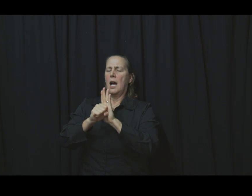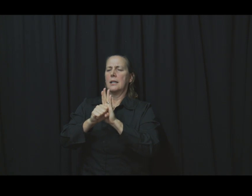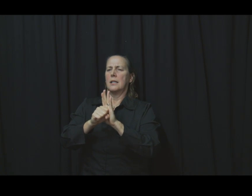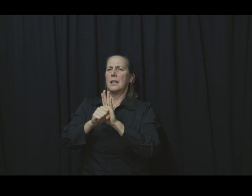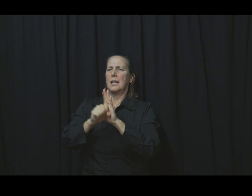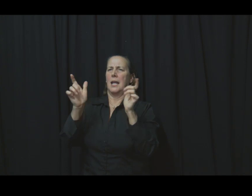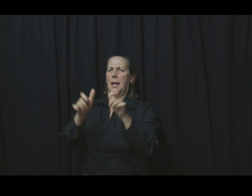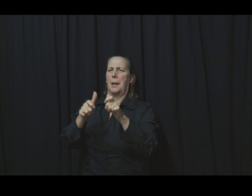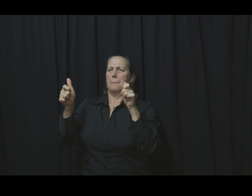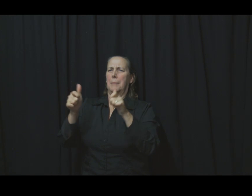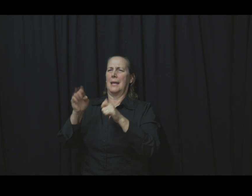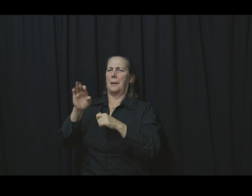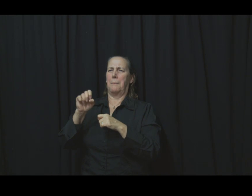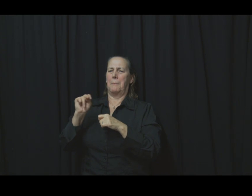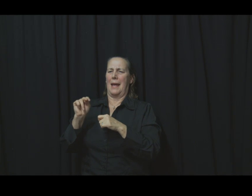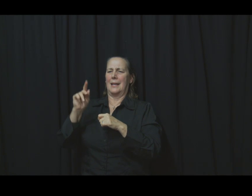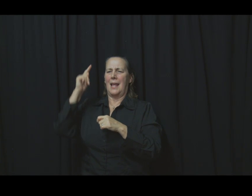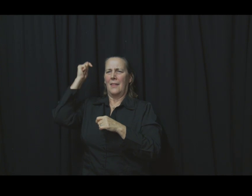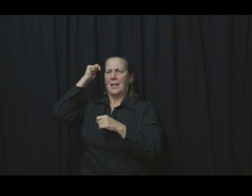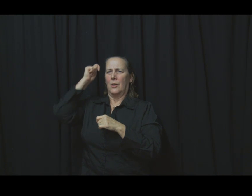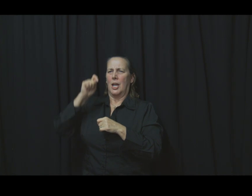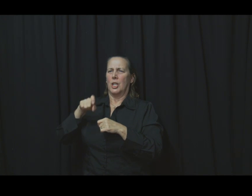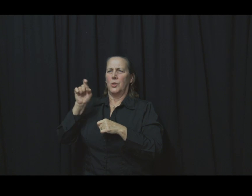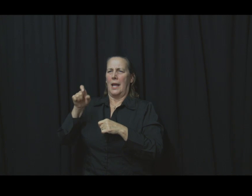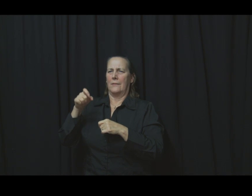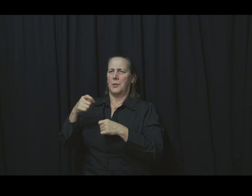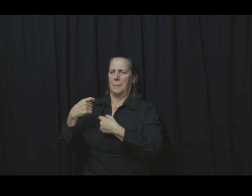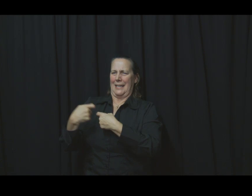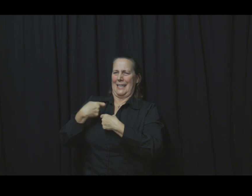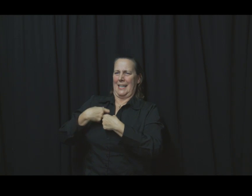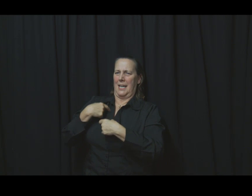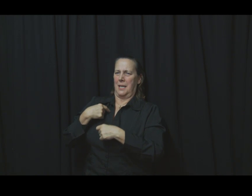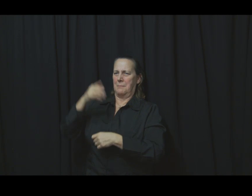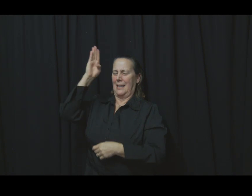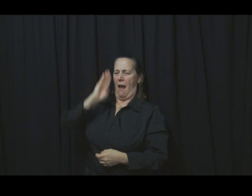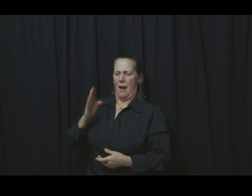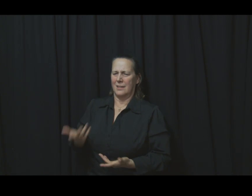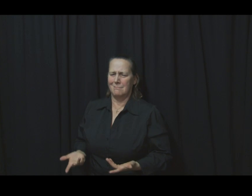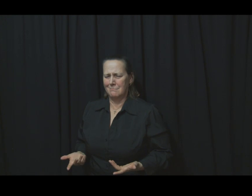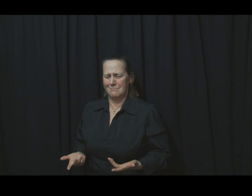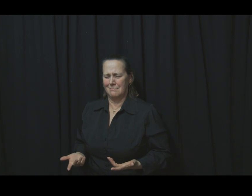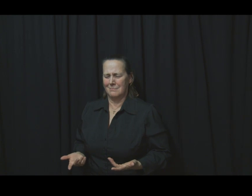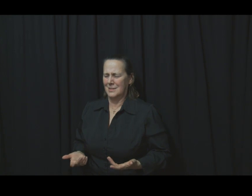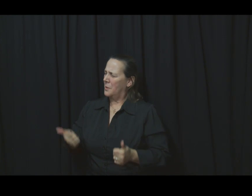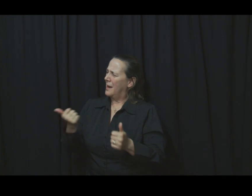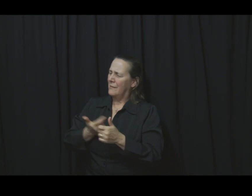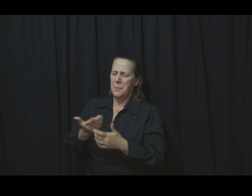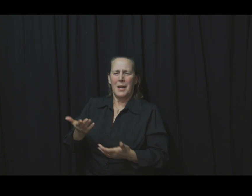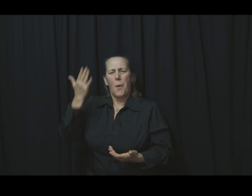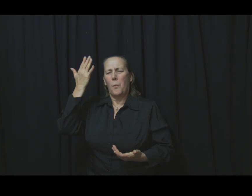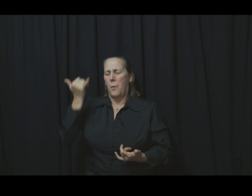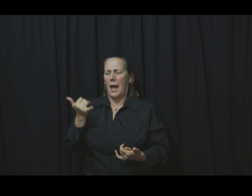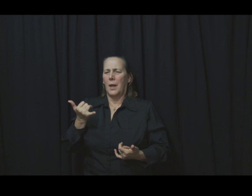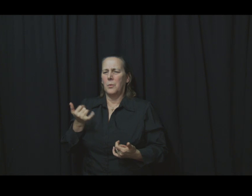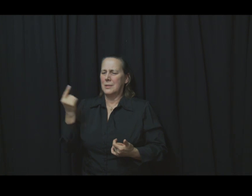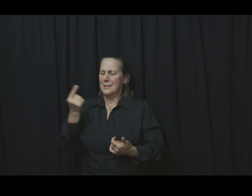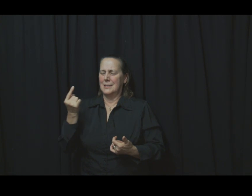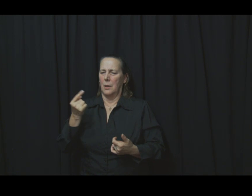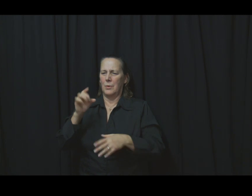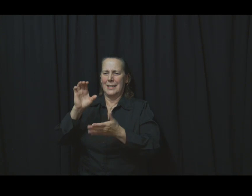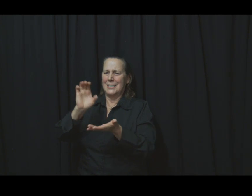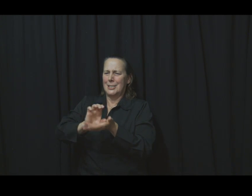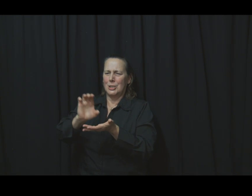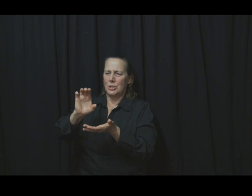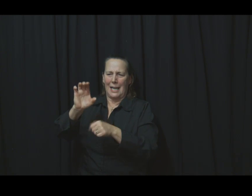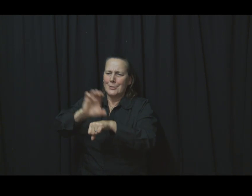Bang Theory, you got to be kidding me, God. Now, everybody, why would someone at the church, a pastor,